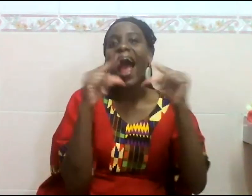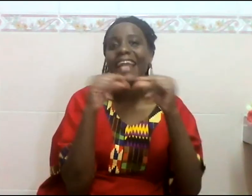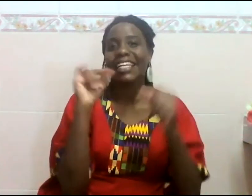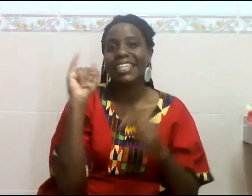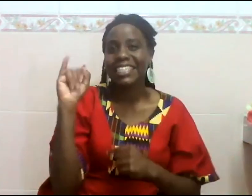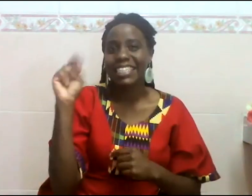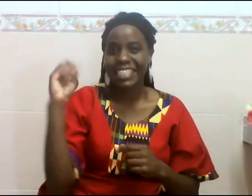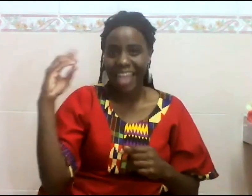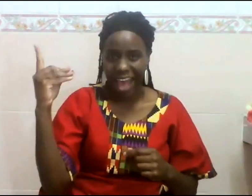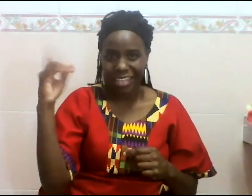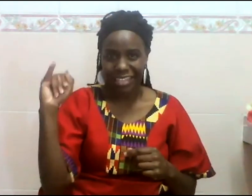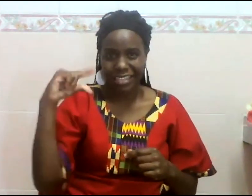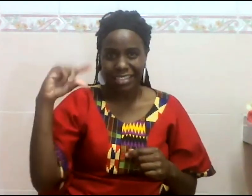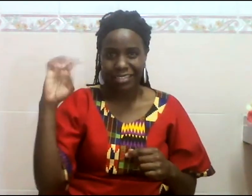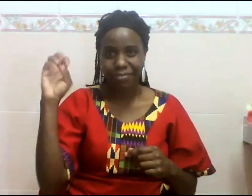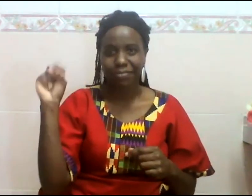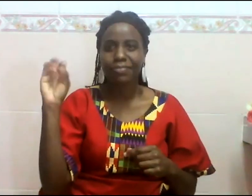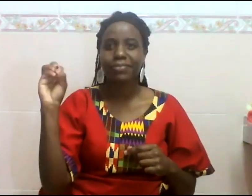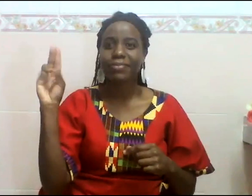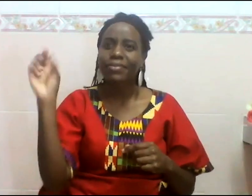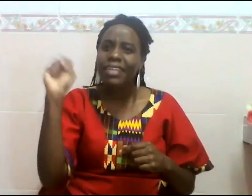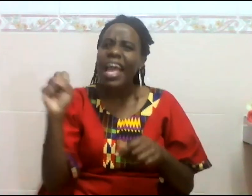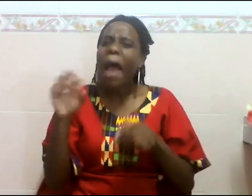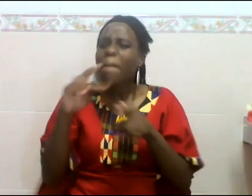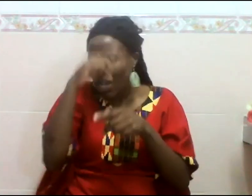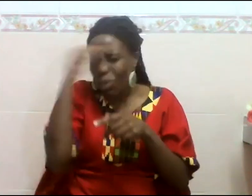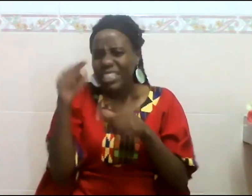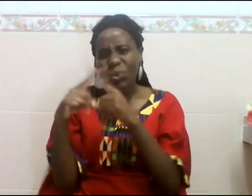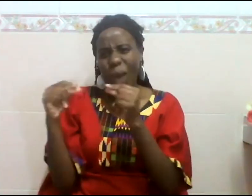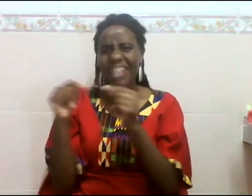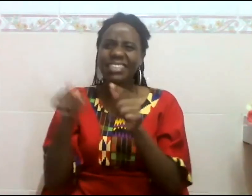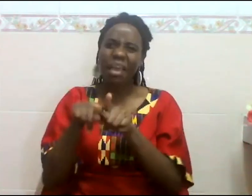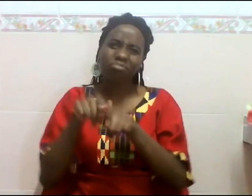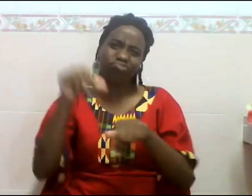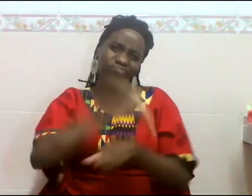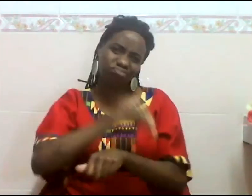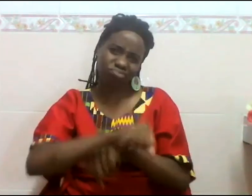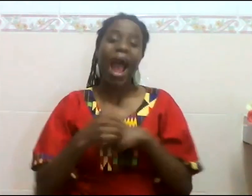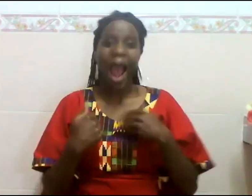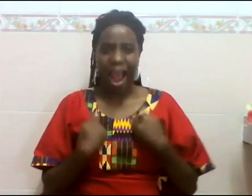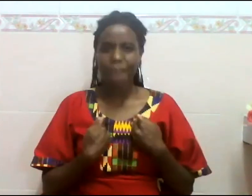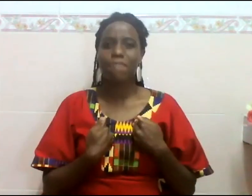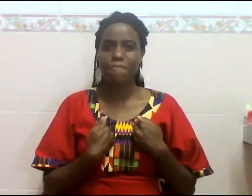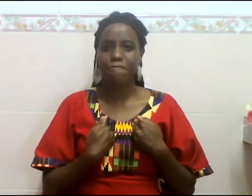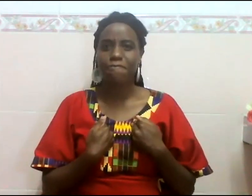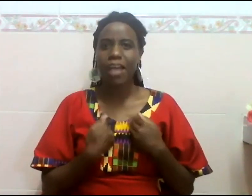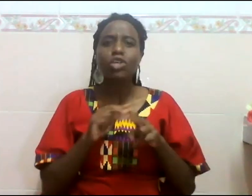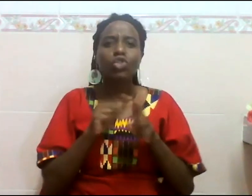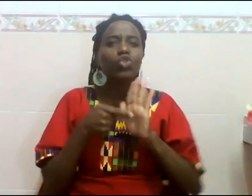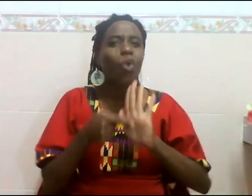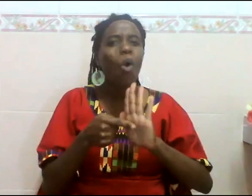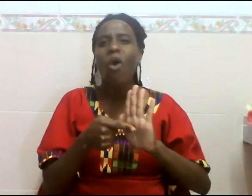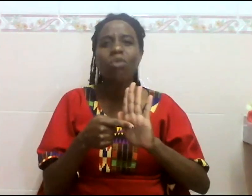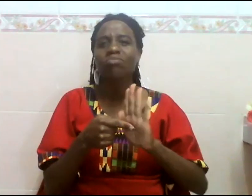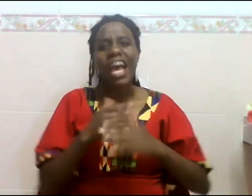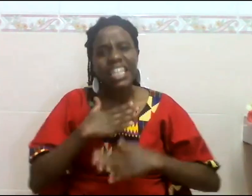it's purity or primitive. It's not against the idea that obviously you need to have